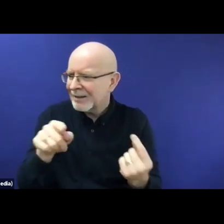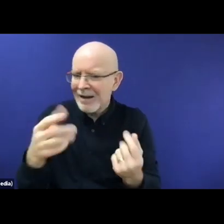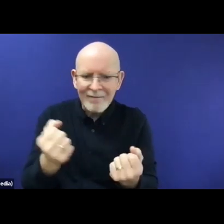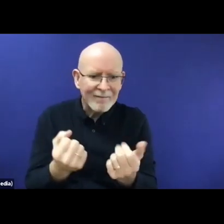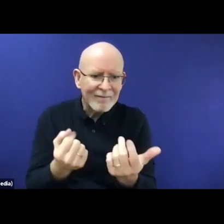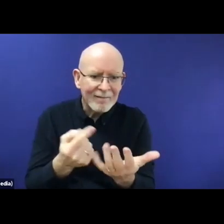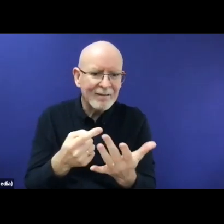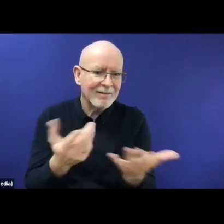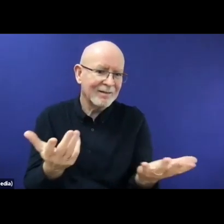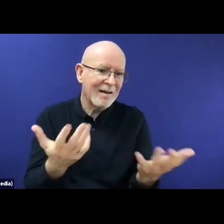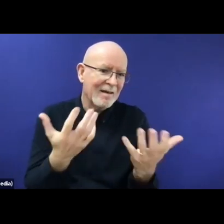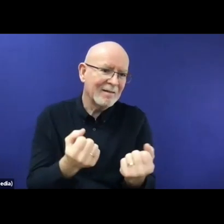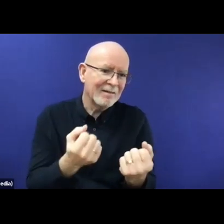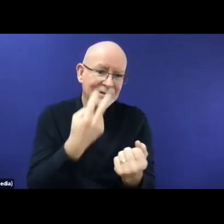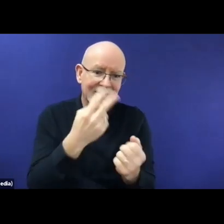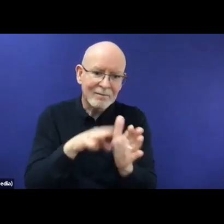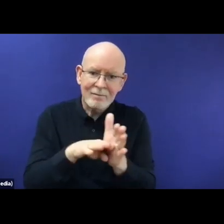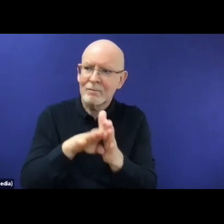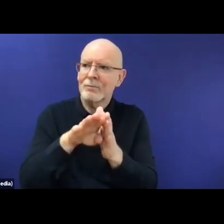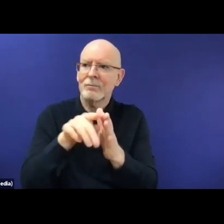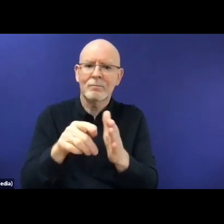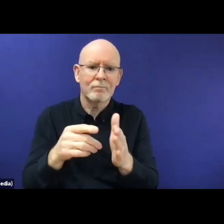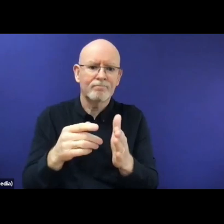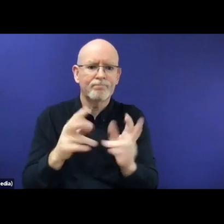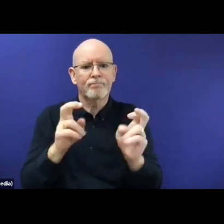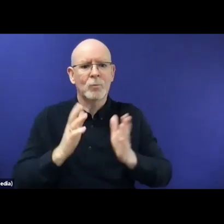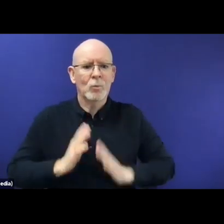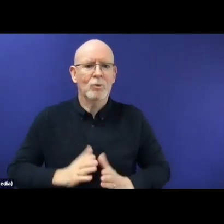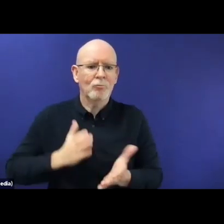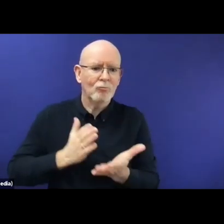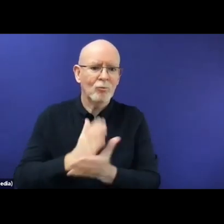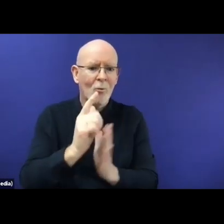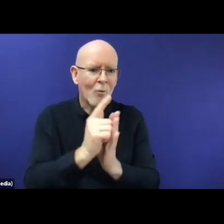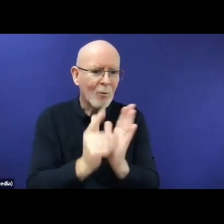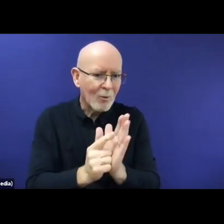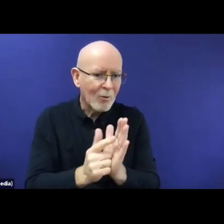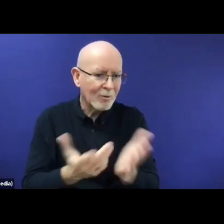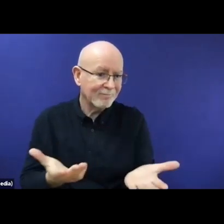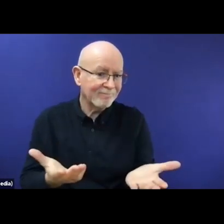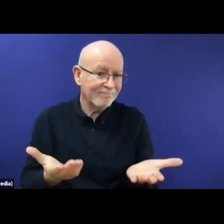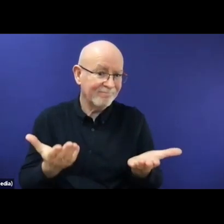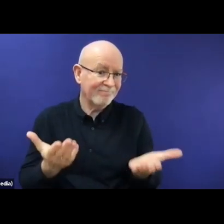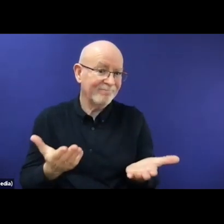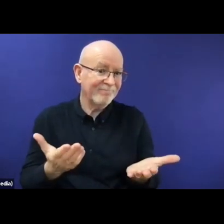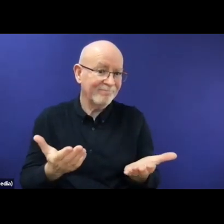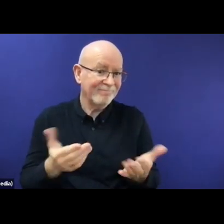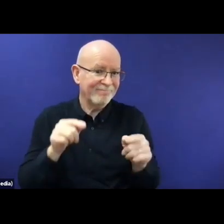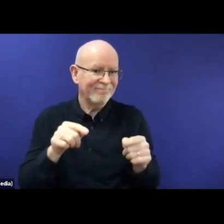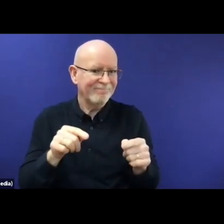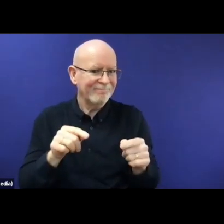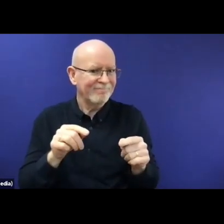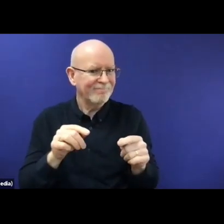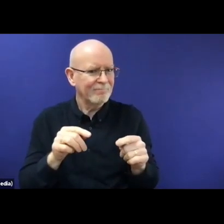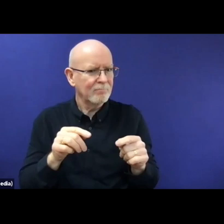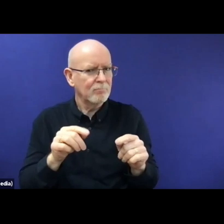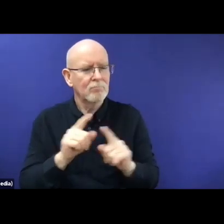So essentially, human rights law, humanitarian law, and refugee law. Now, so this expands